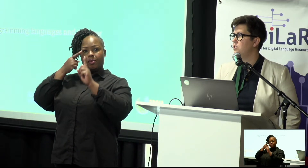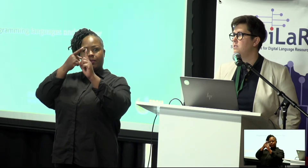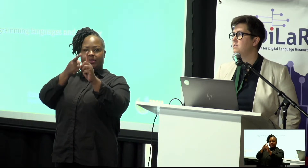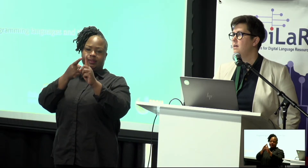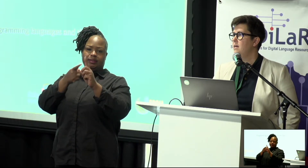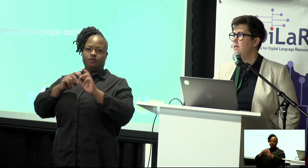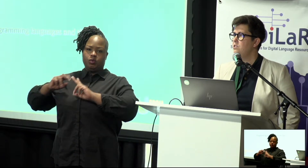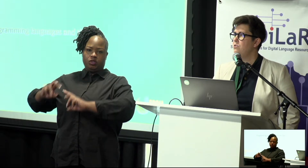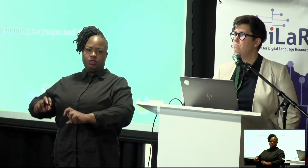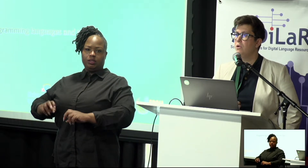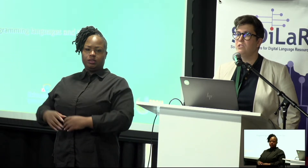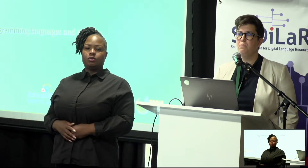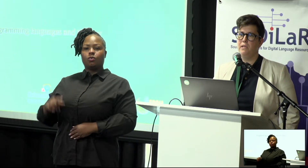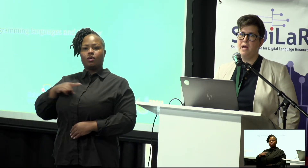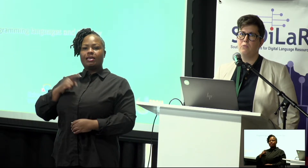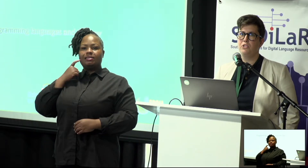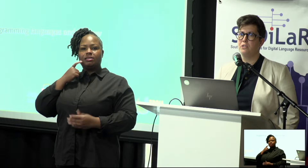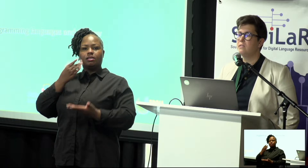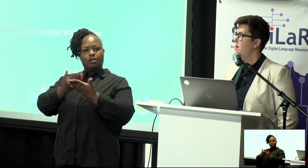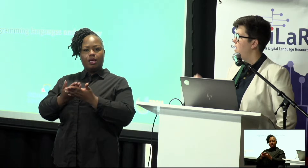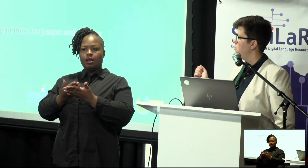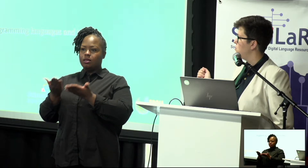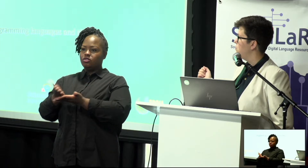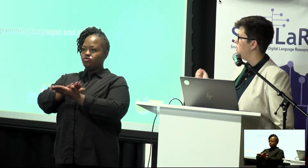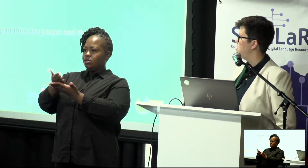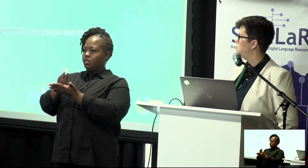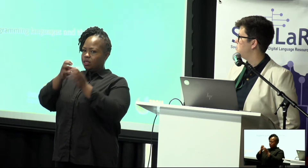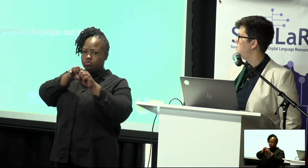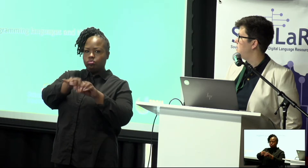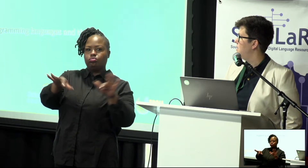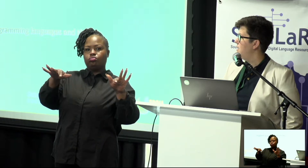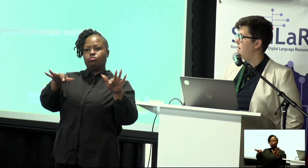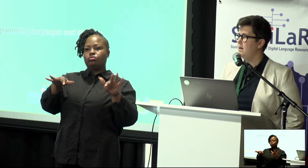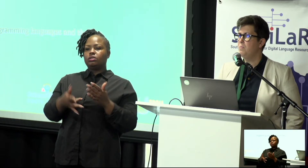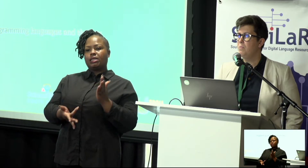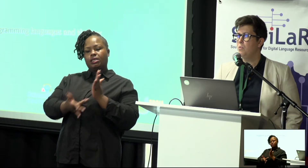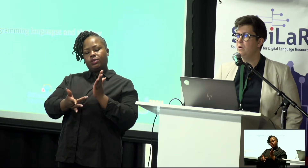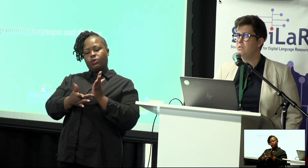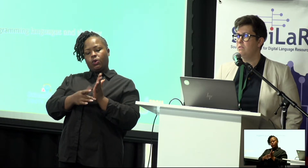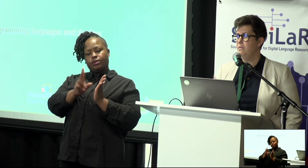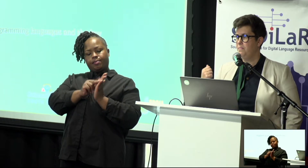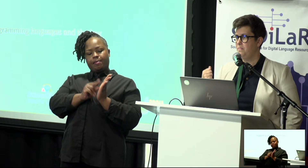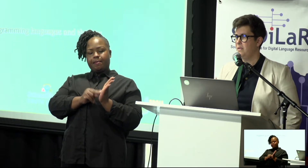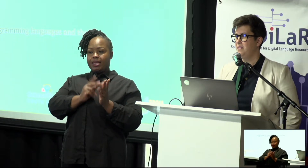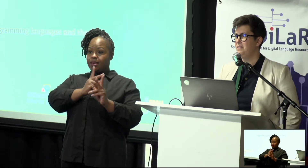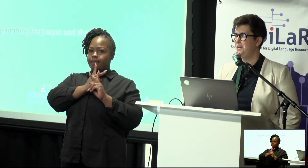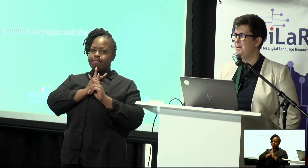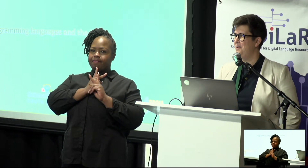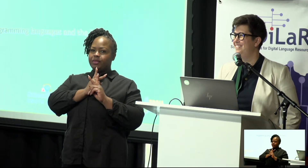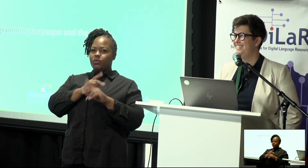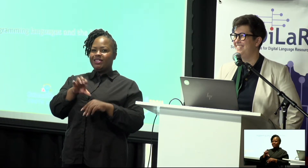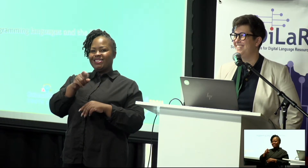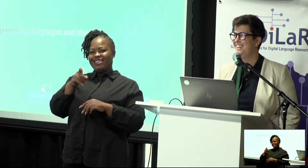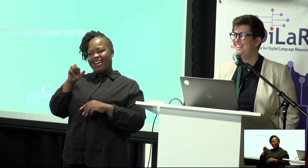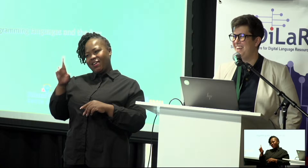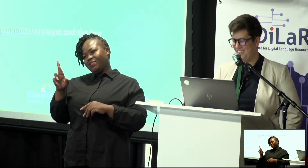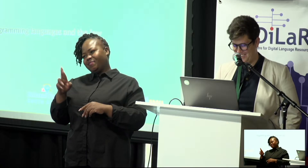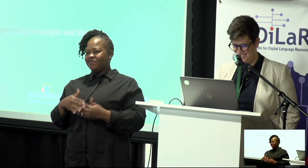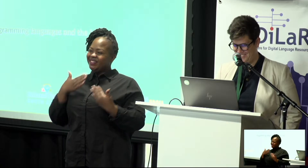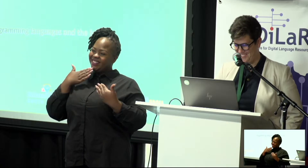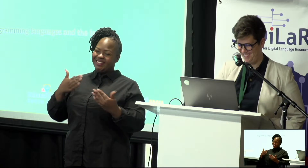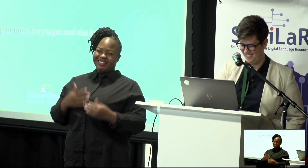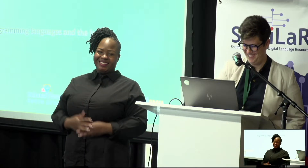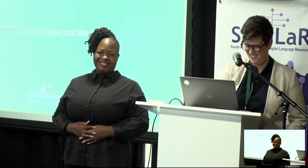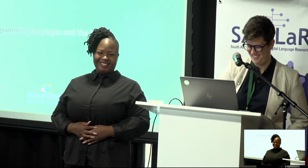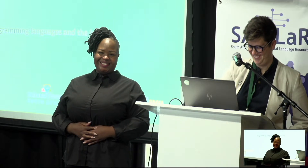or intentions into multiple languages and store them digitally with Sadila. Thank